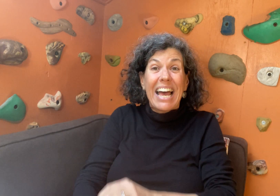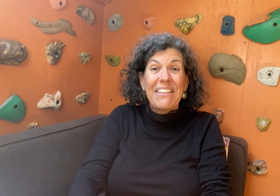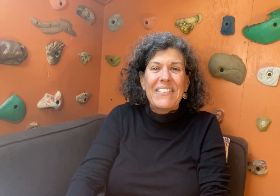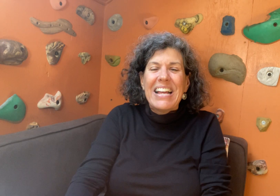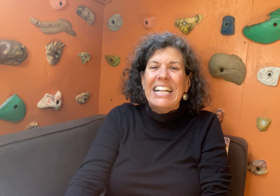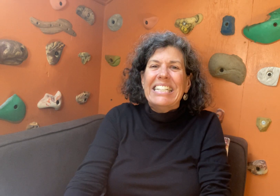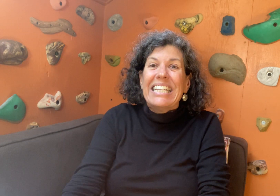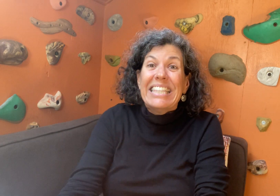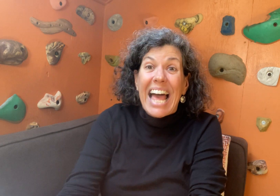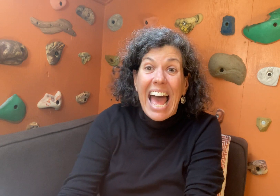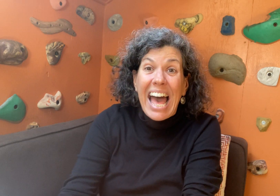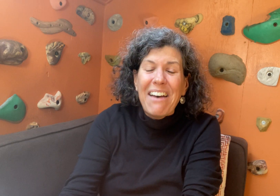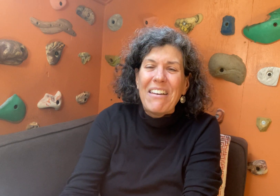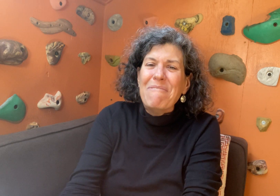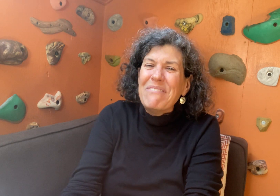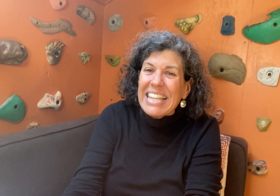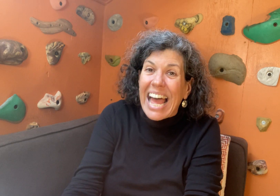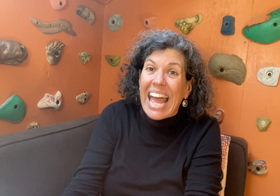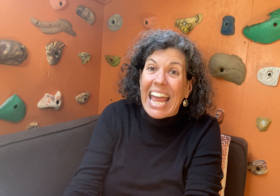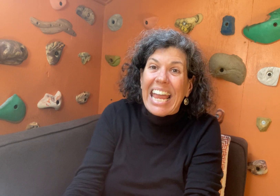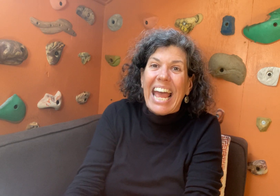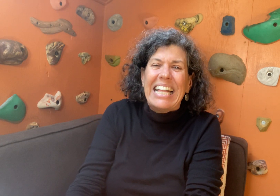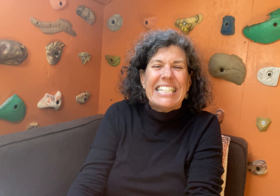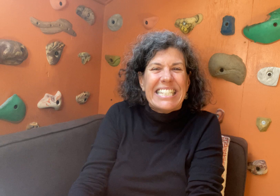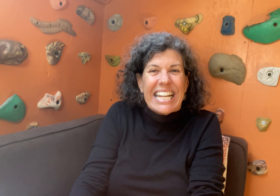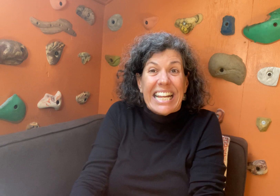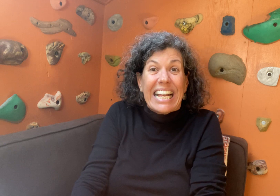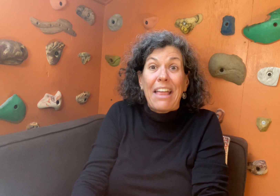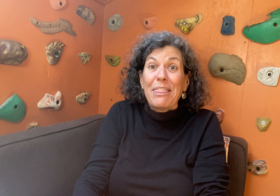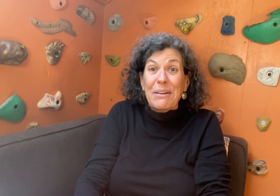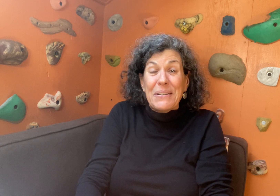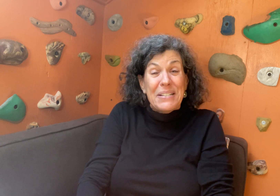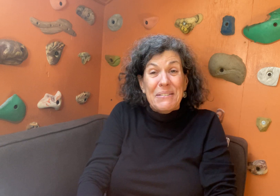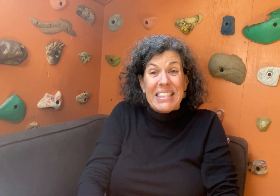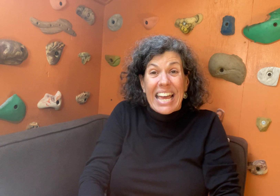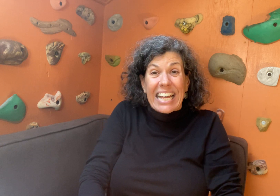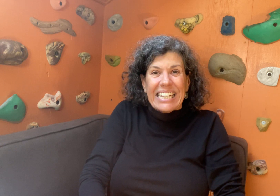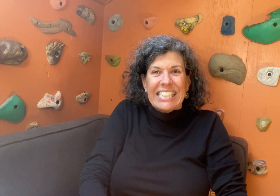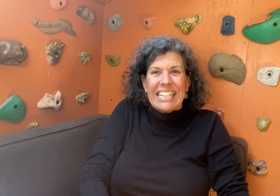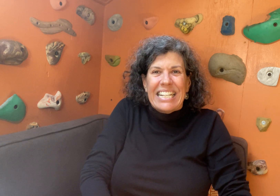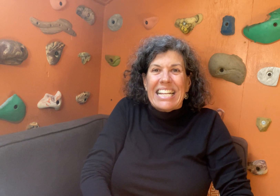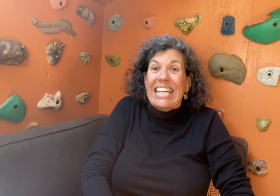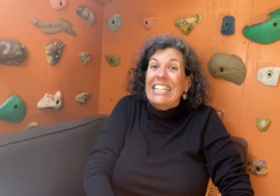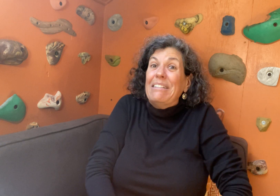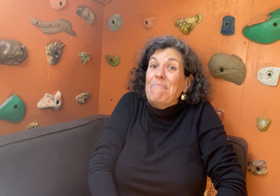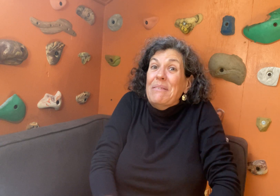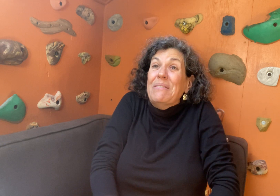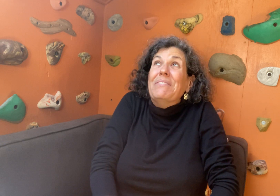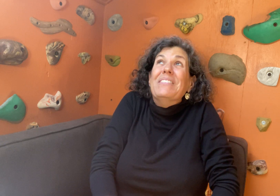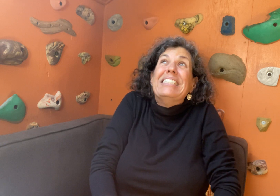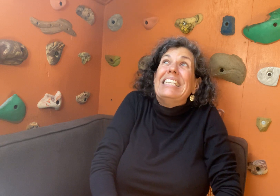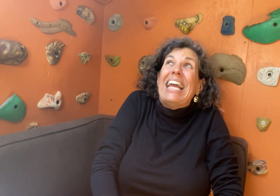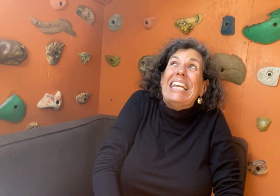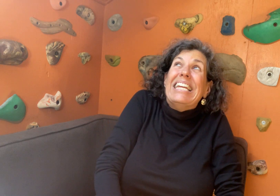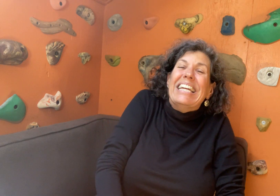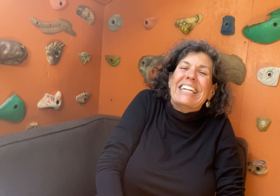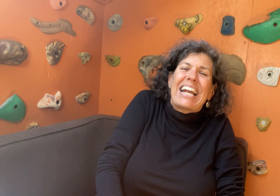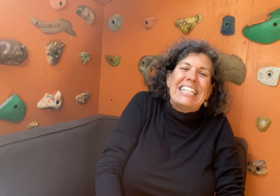together to laugh and play and sing and learn new things. It is a beautiful day here. I can see